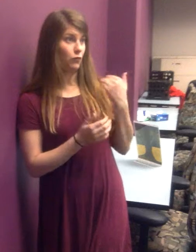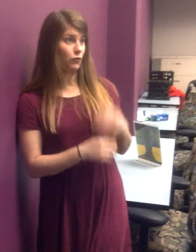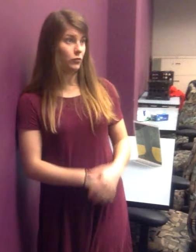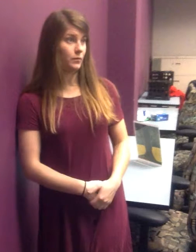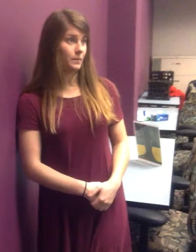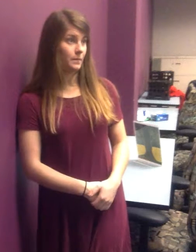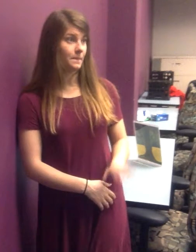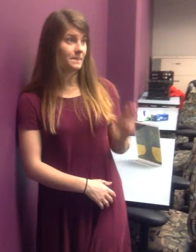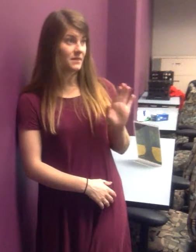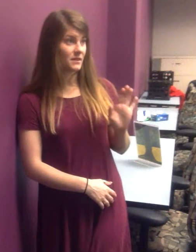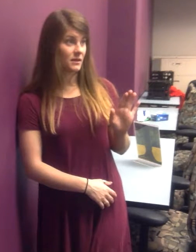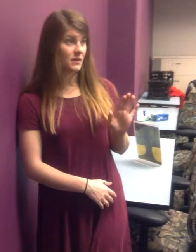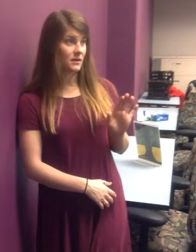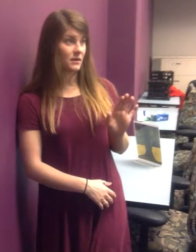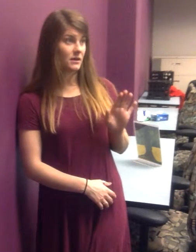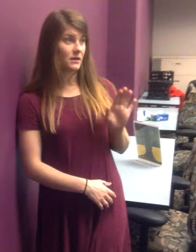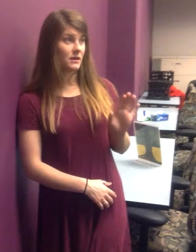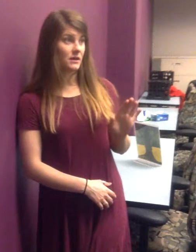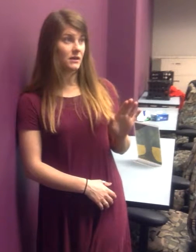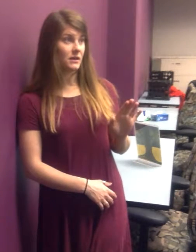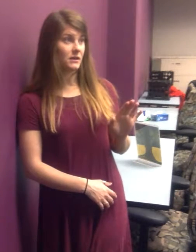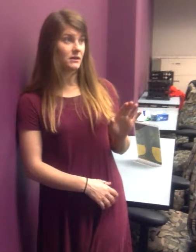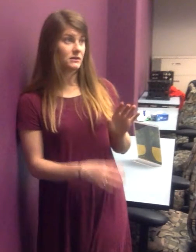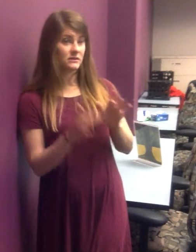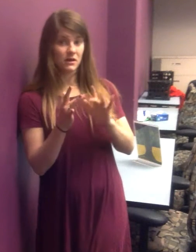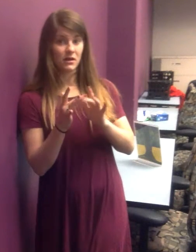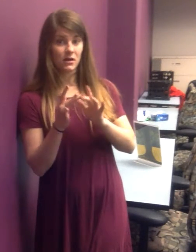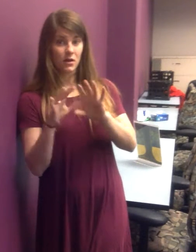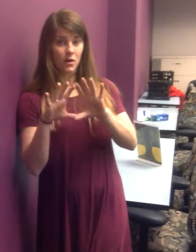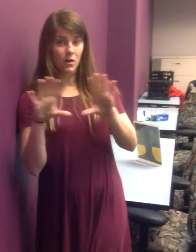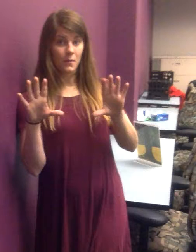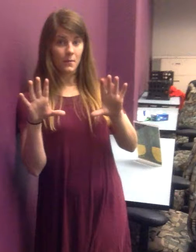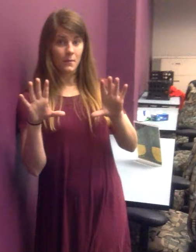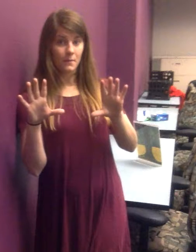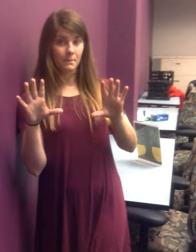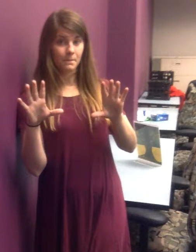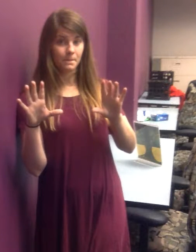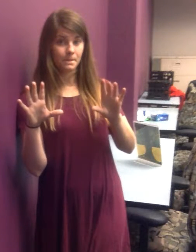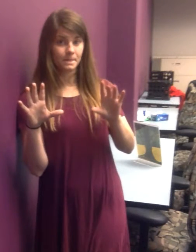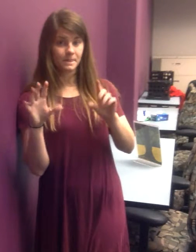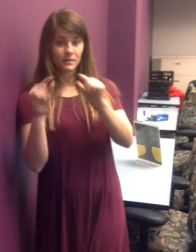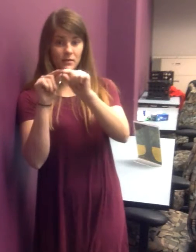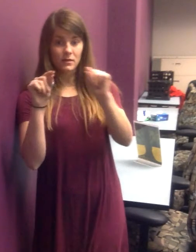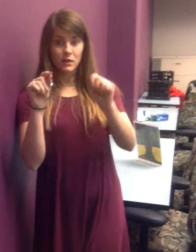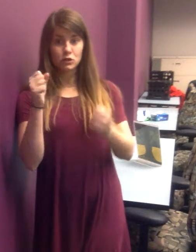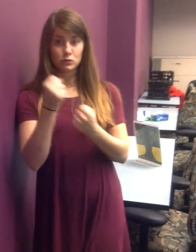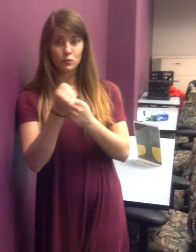deleted after he became chairman of the House Energy Committee. So we're definitely seeing a shift on this. Chairman Upton